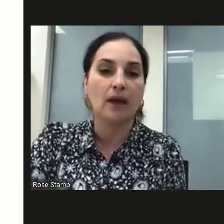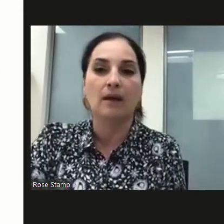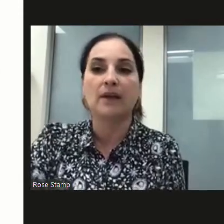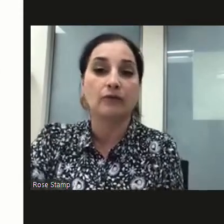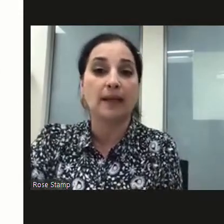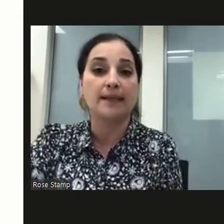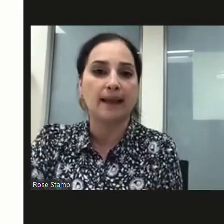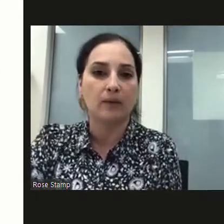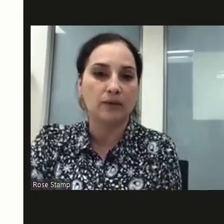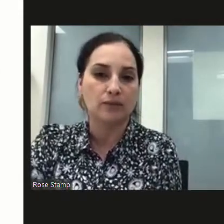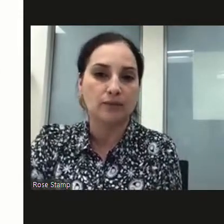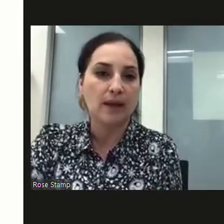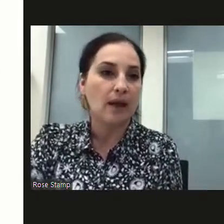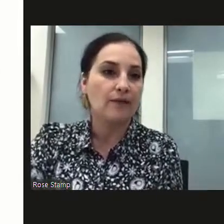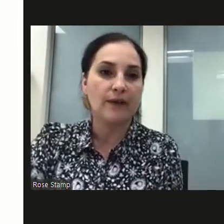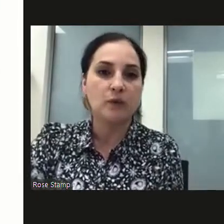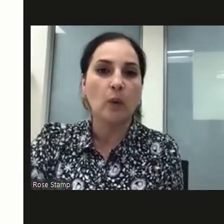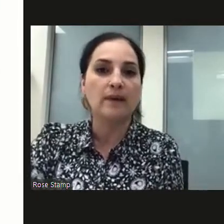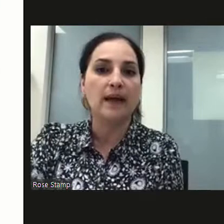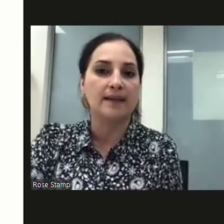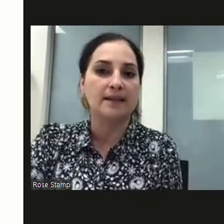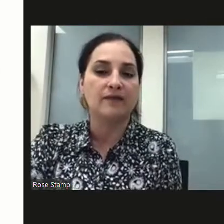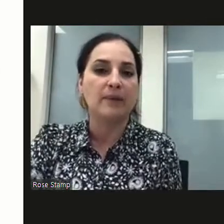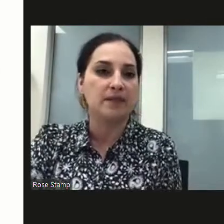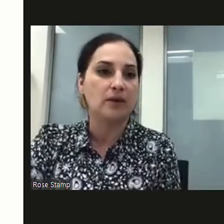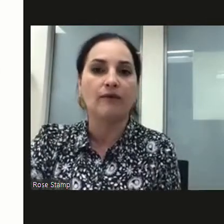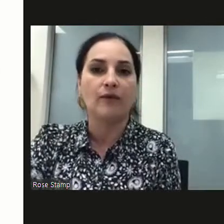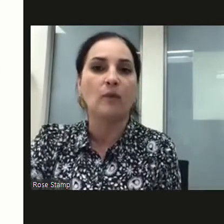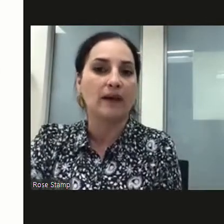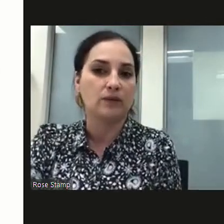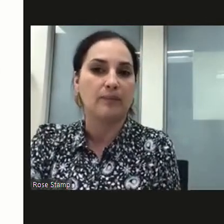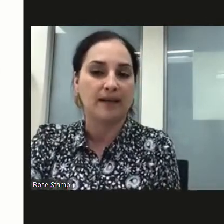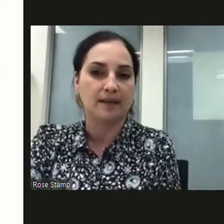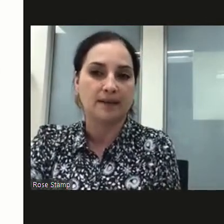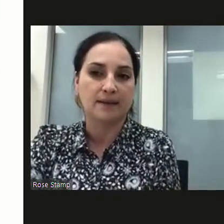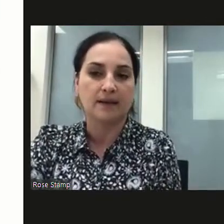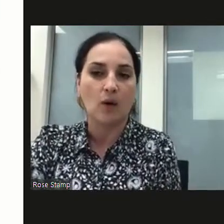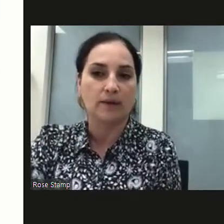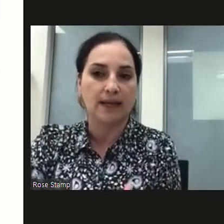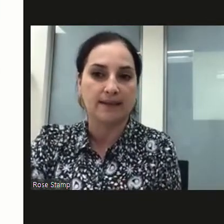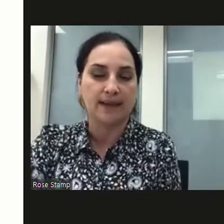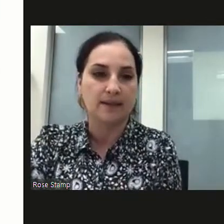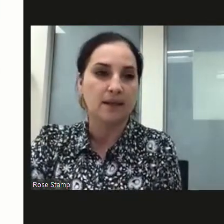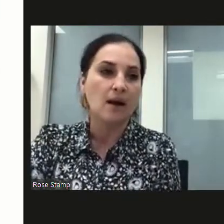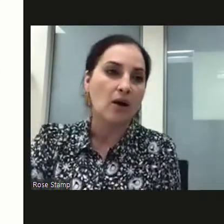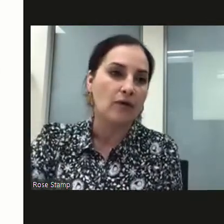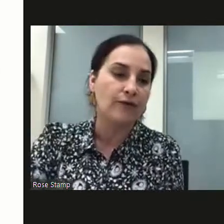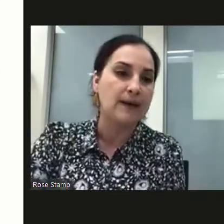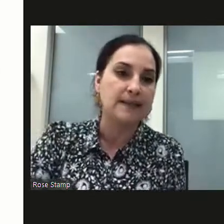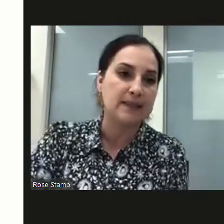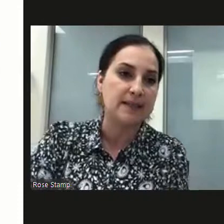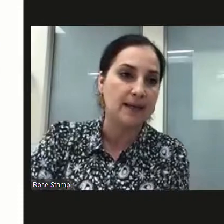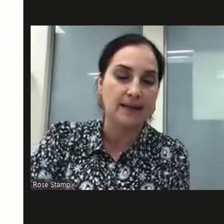Language, Israeli Sign Language. First, we will identify particular form function patterns in our data set